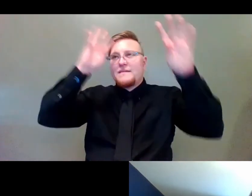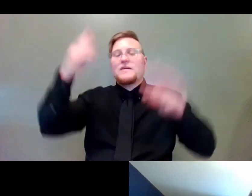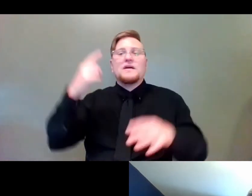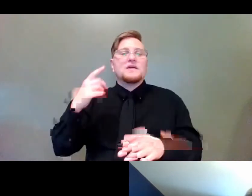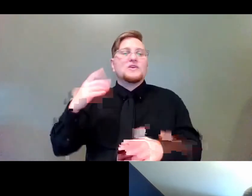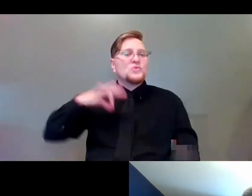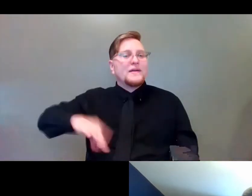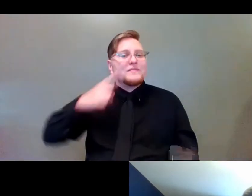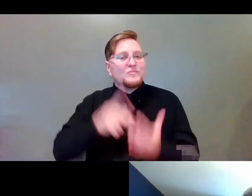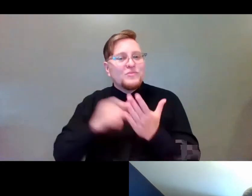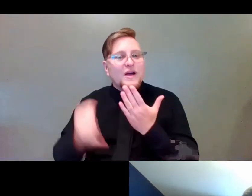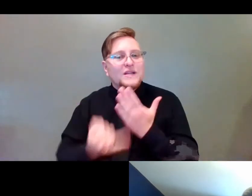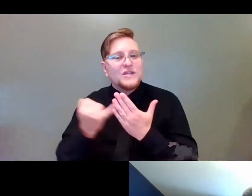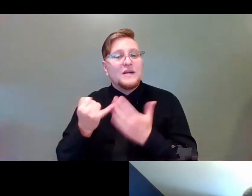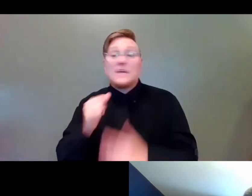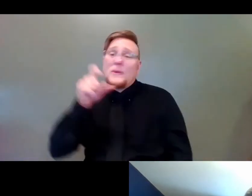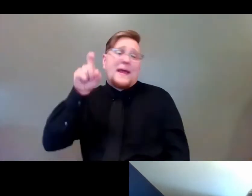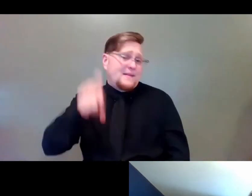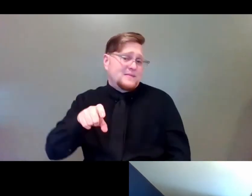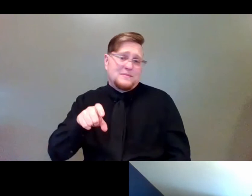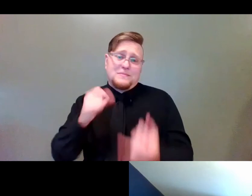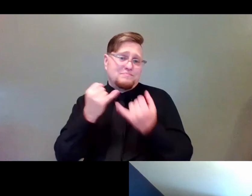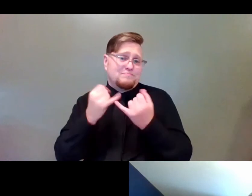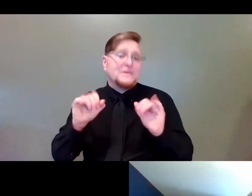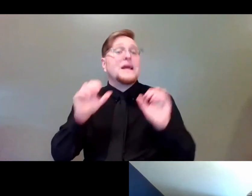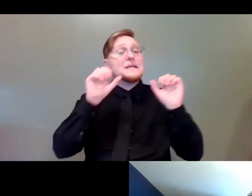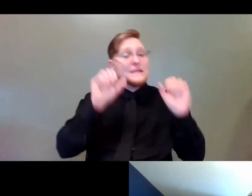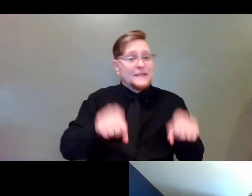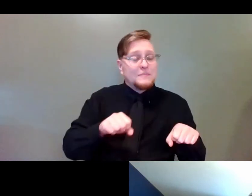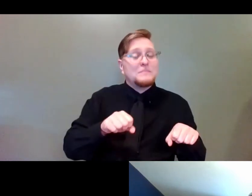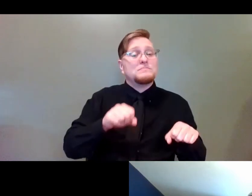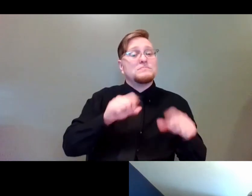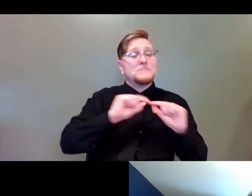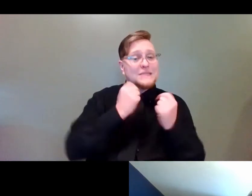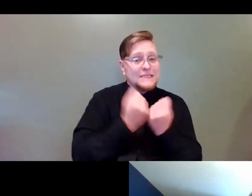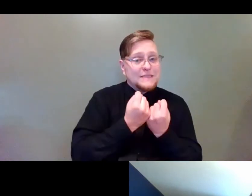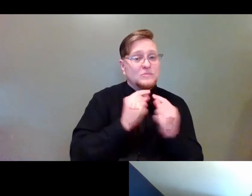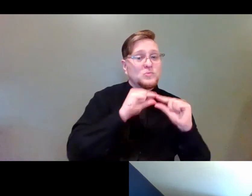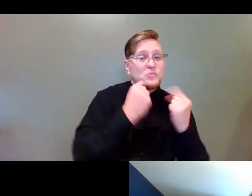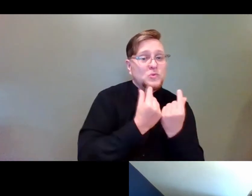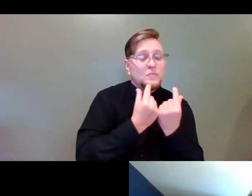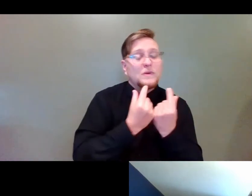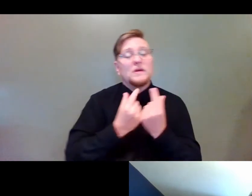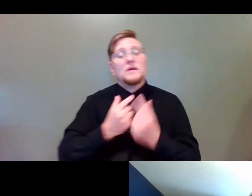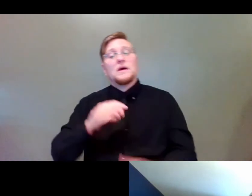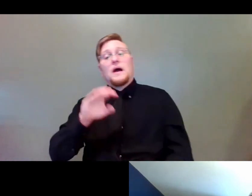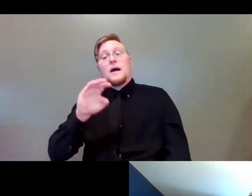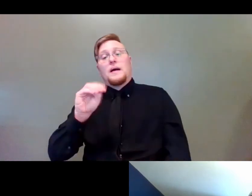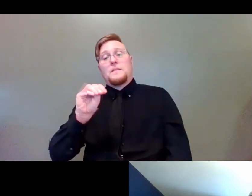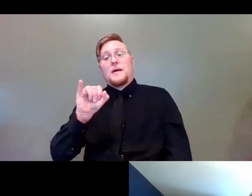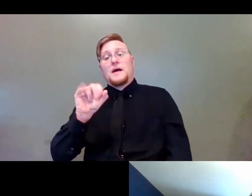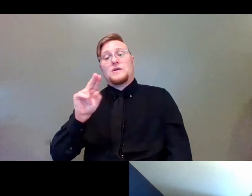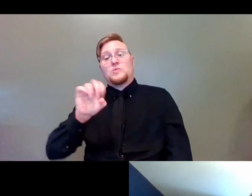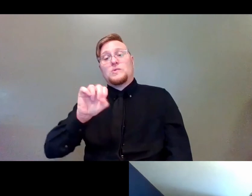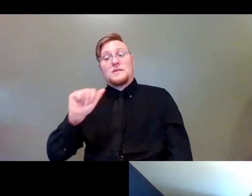that in teams. You don't have to do it with yourself, do it with a friend. We at MyUSA also teach a course at the University of